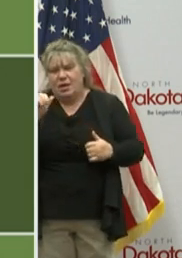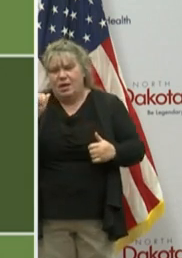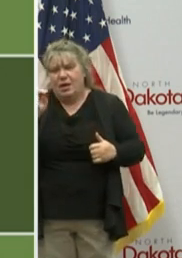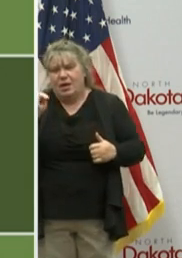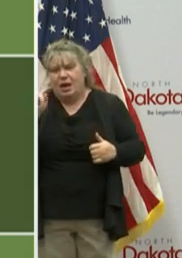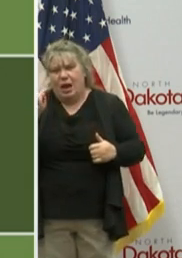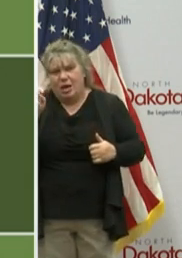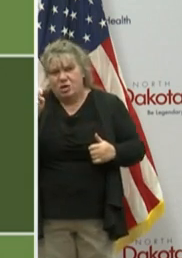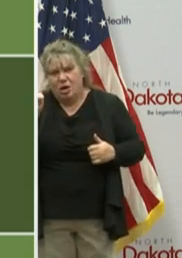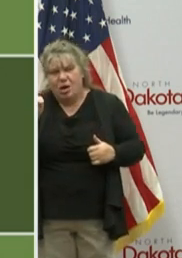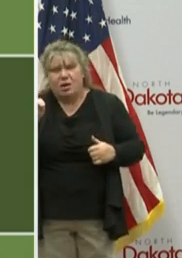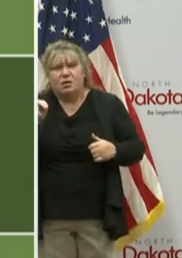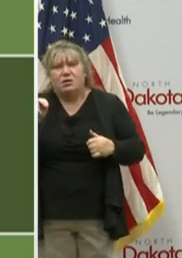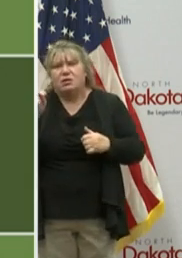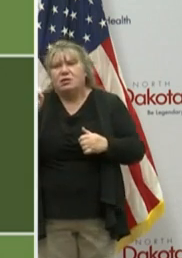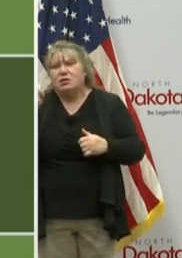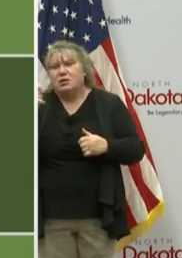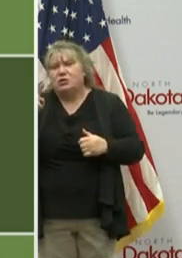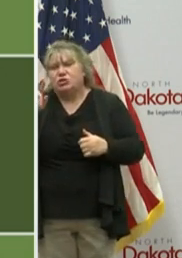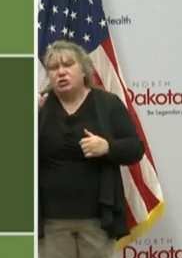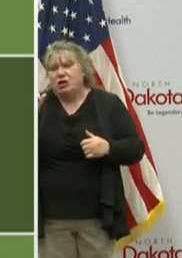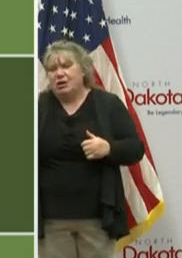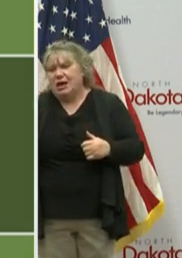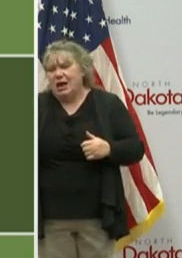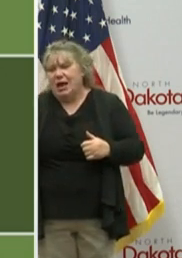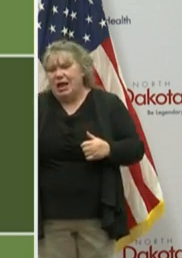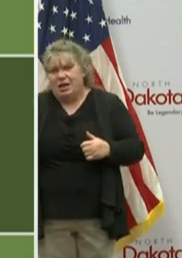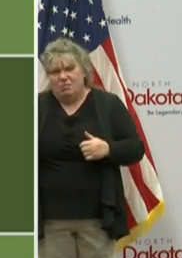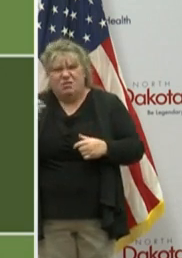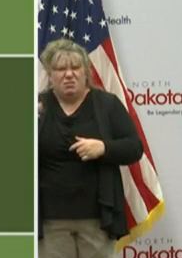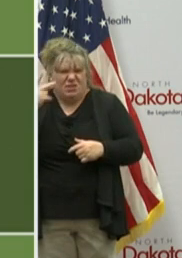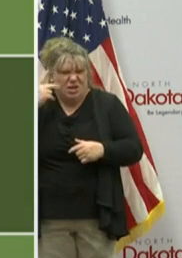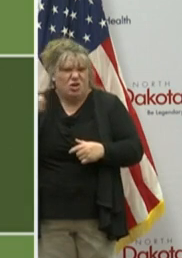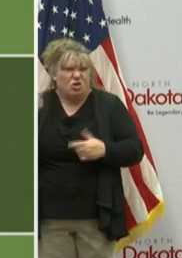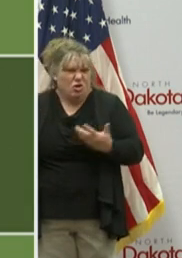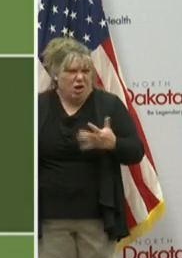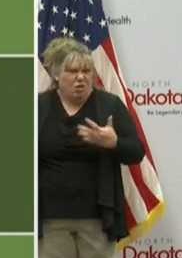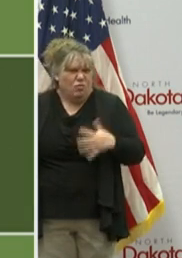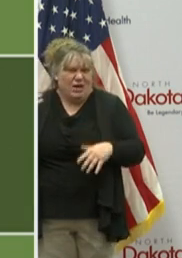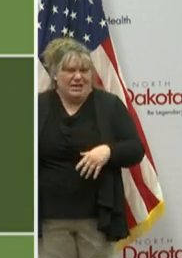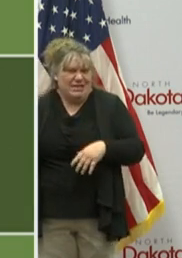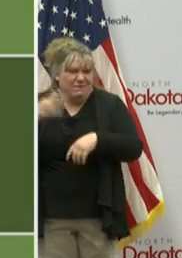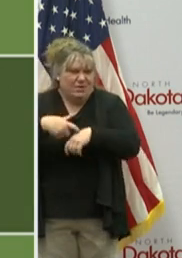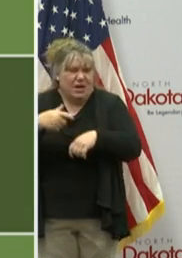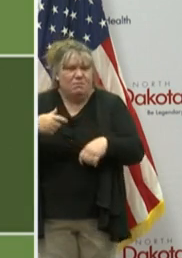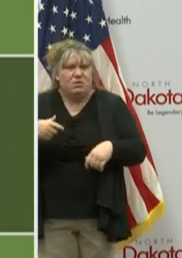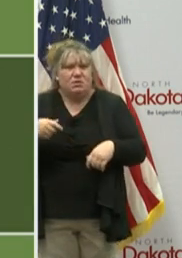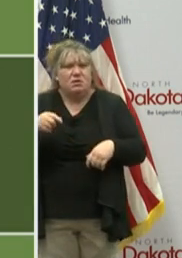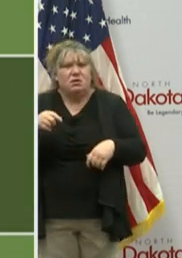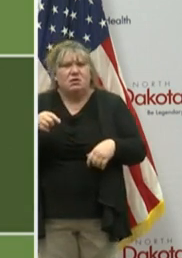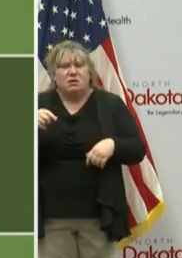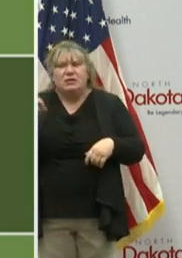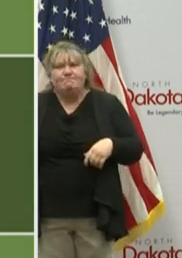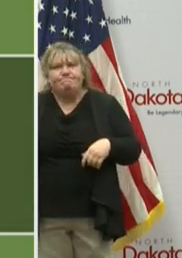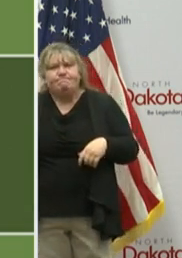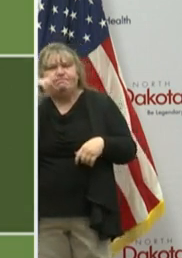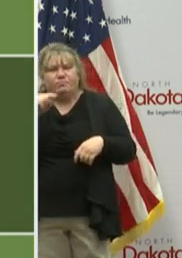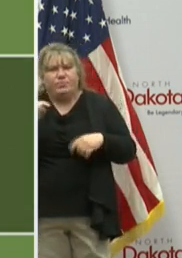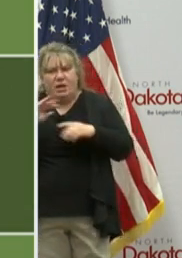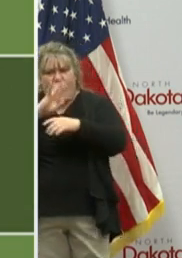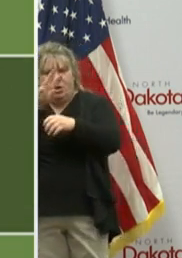Anton, Sherry Adams, and you've seen her several times, out and about and